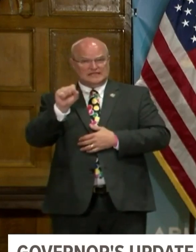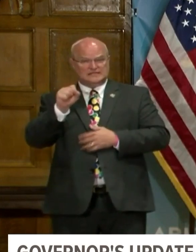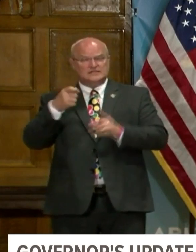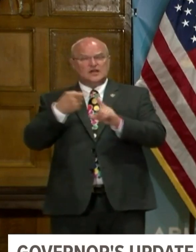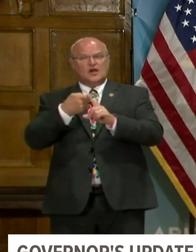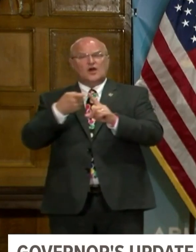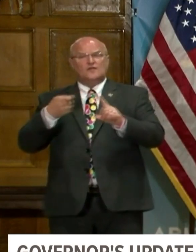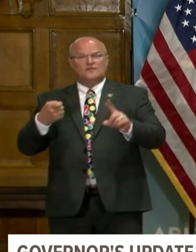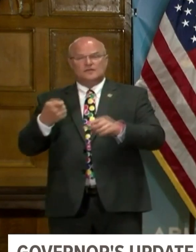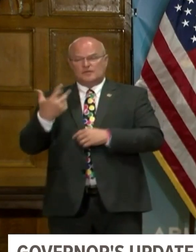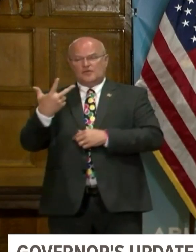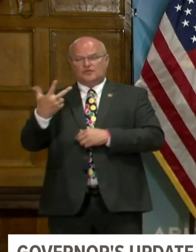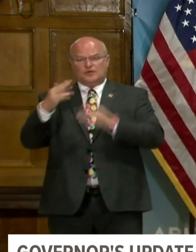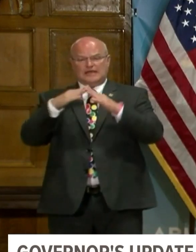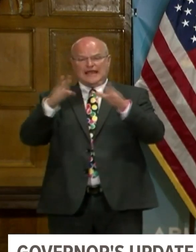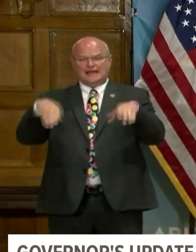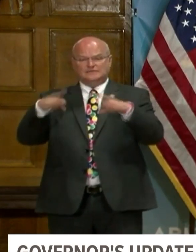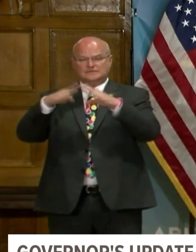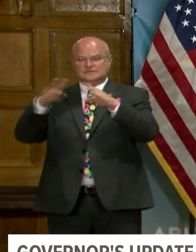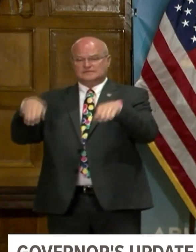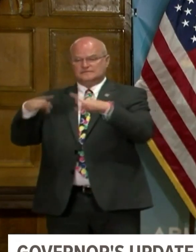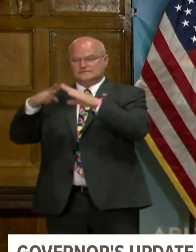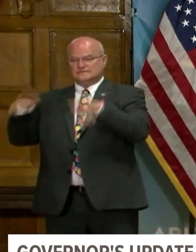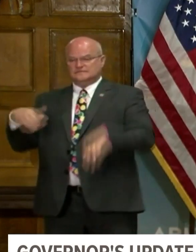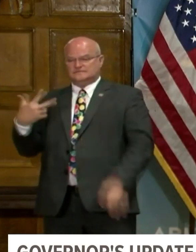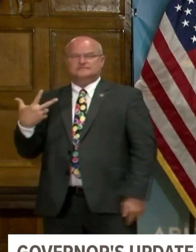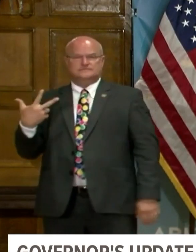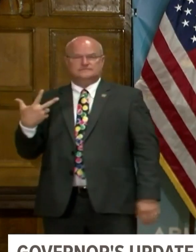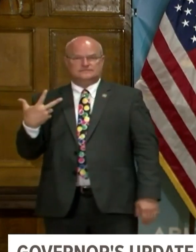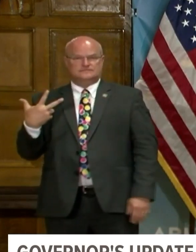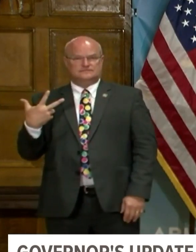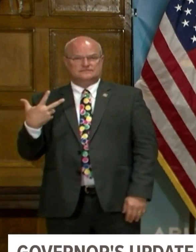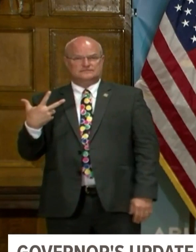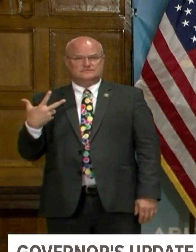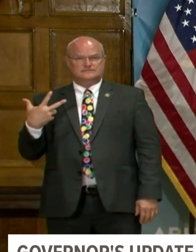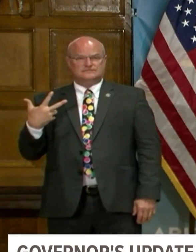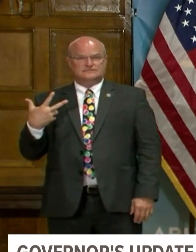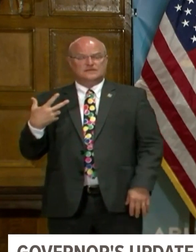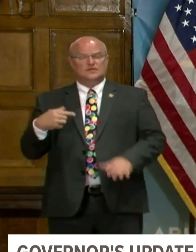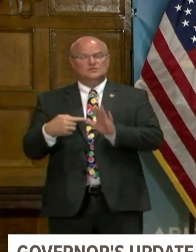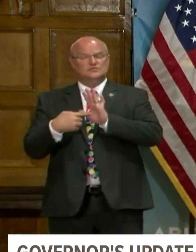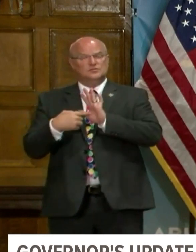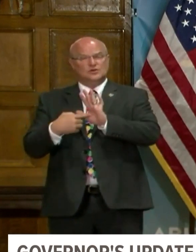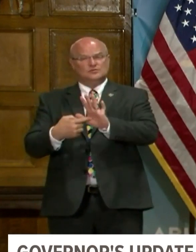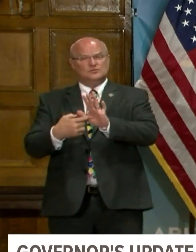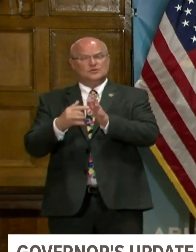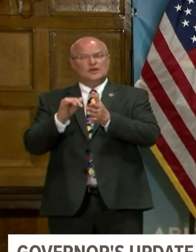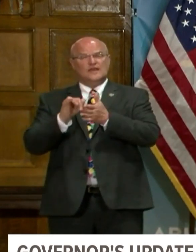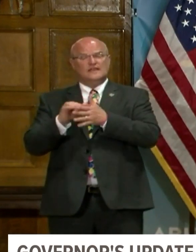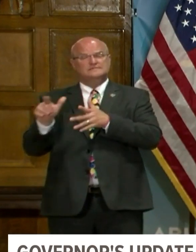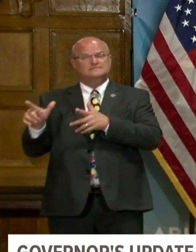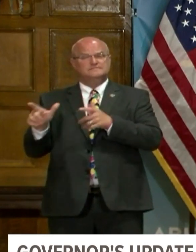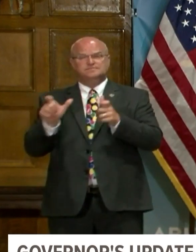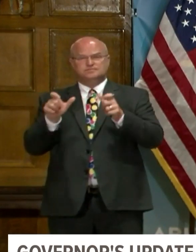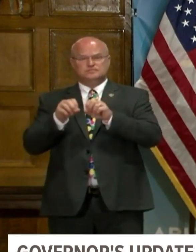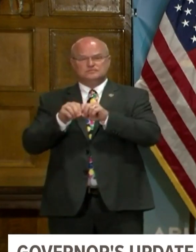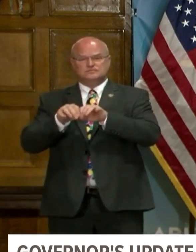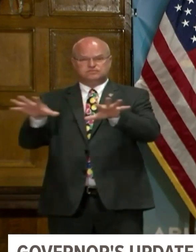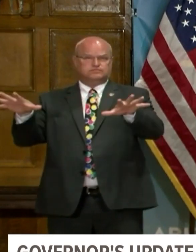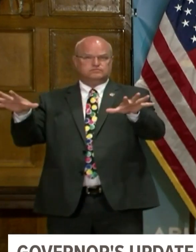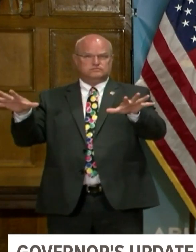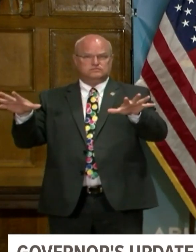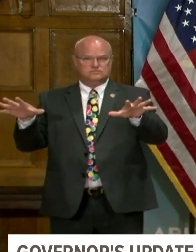came from 3 households. 3 households, which shows you the quickness of